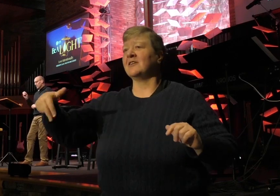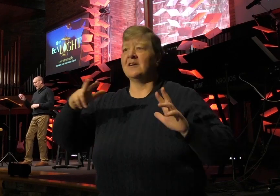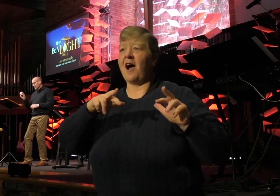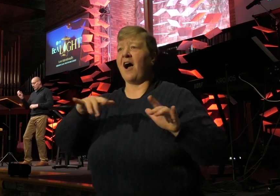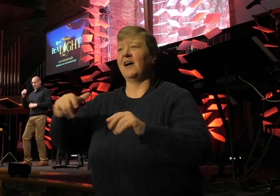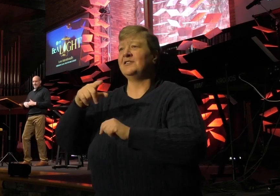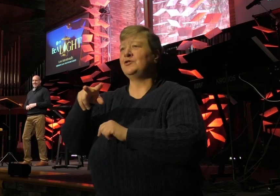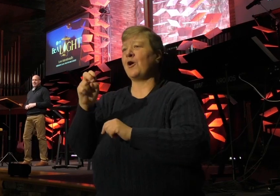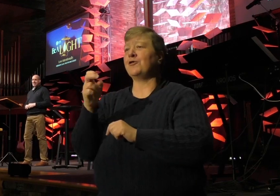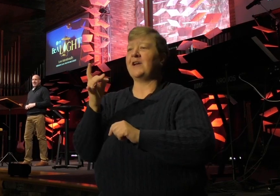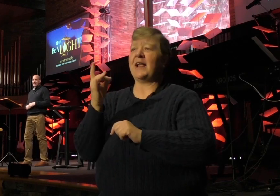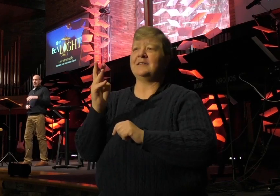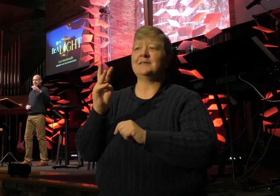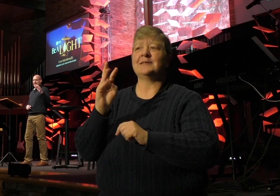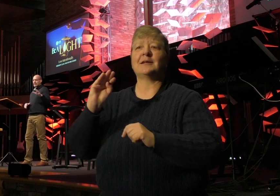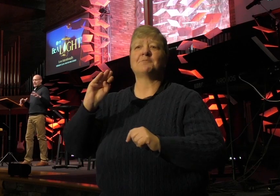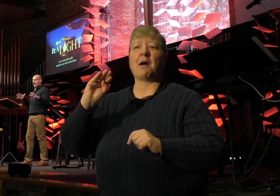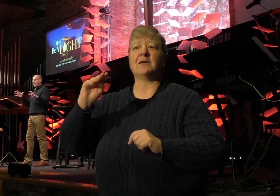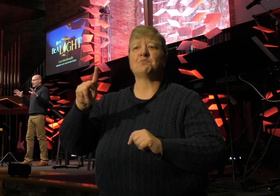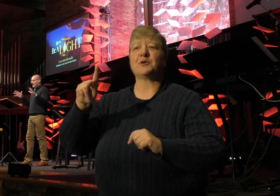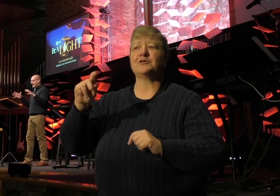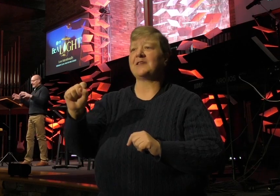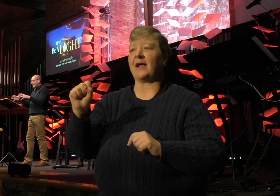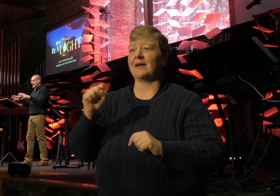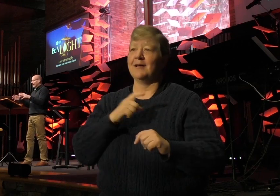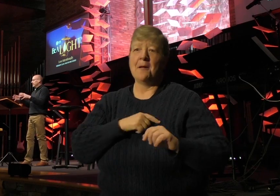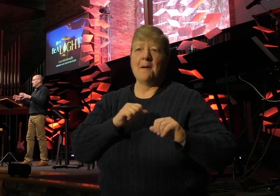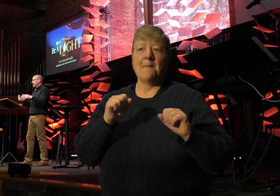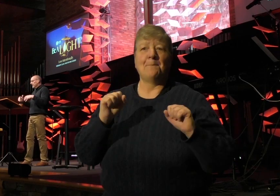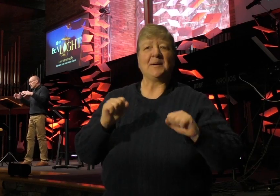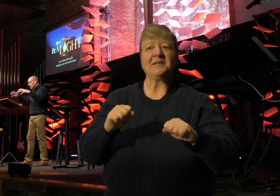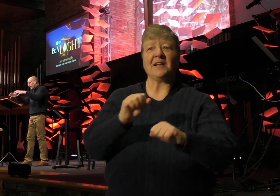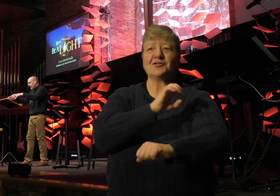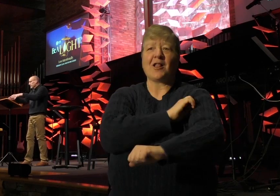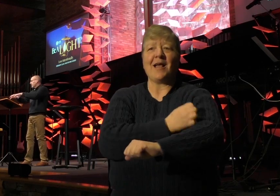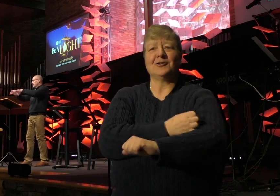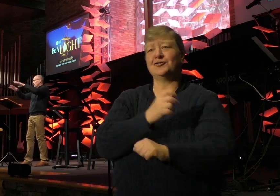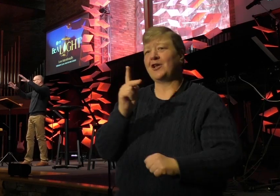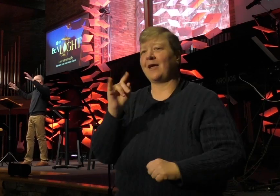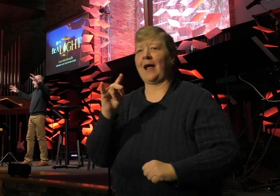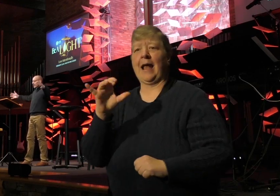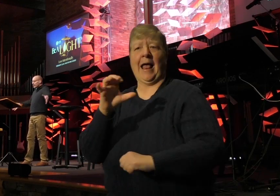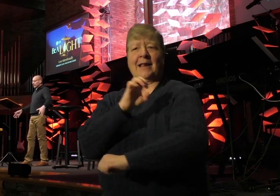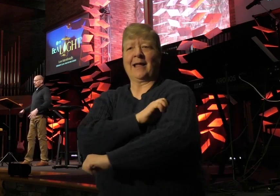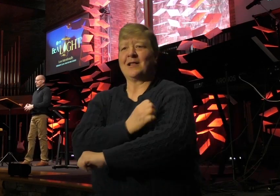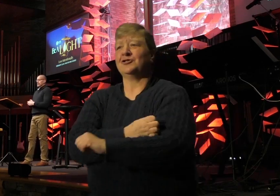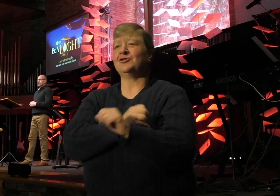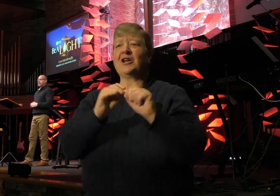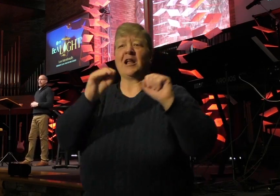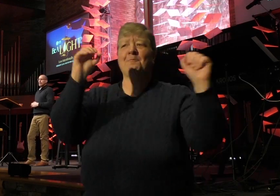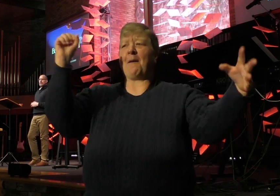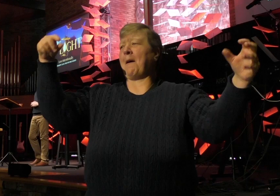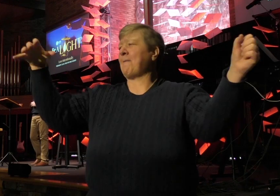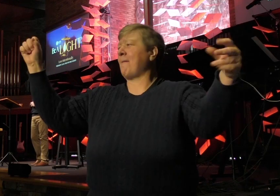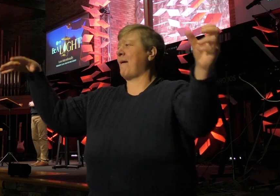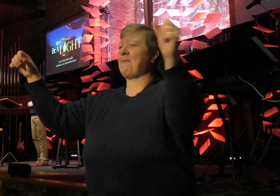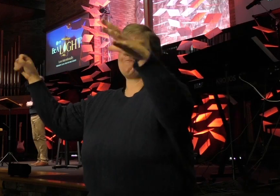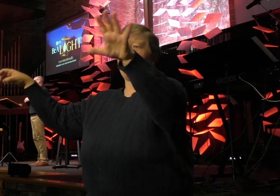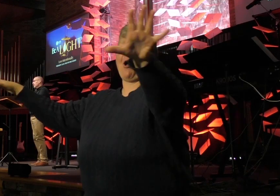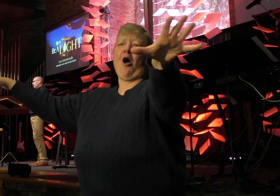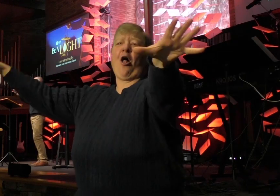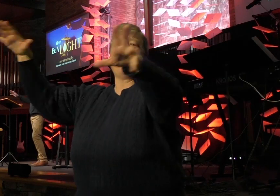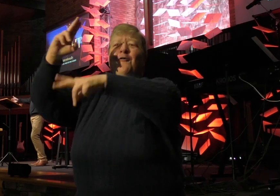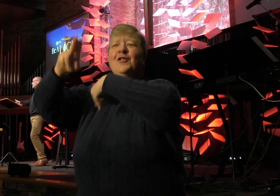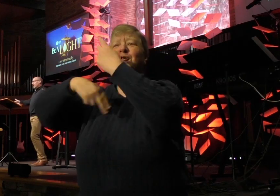186,282 miles per second. Potential energy and kinetic energy deposited around the universe to fuel its